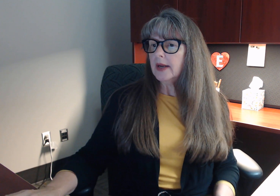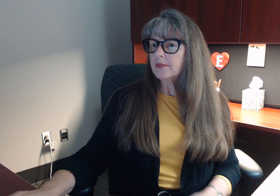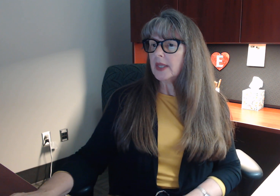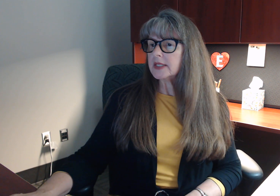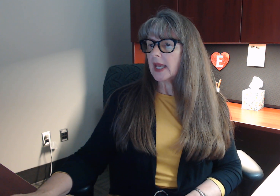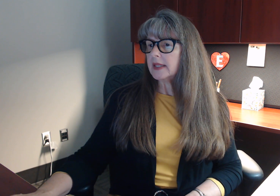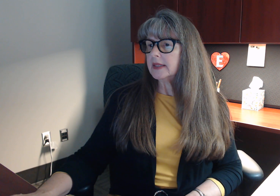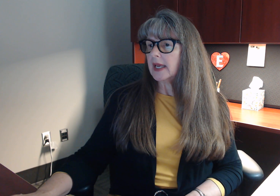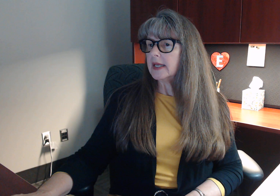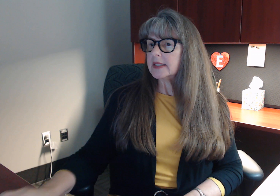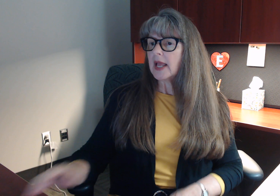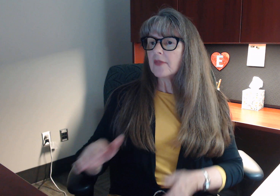They said that they're